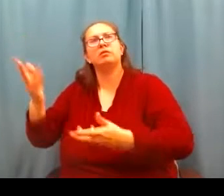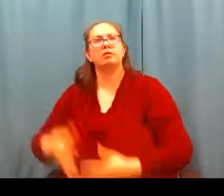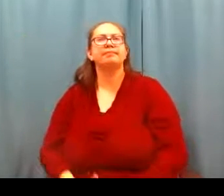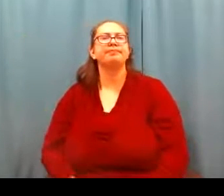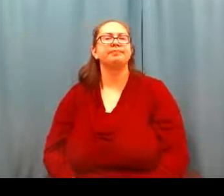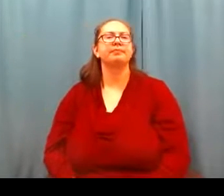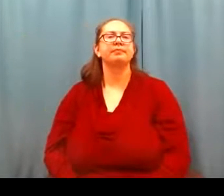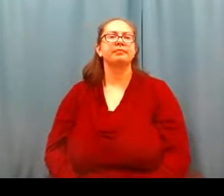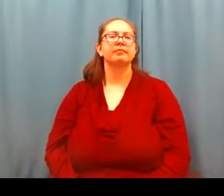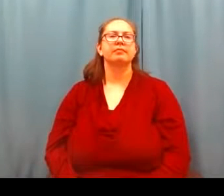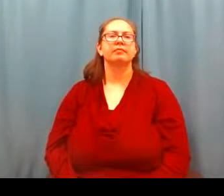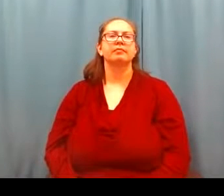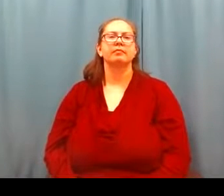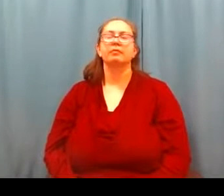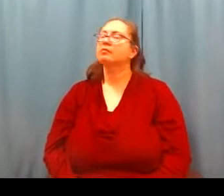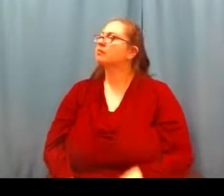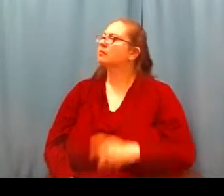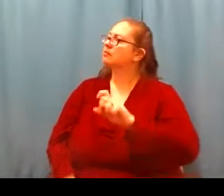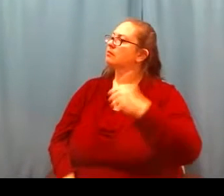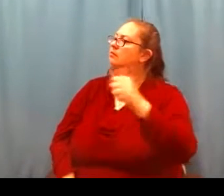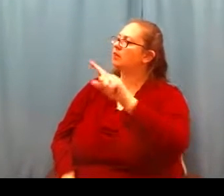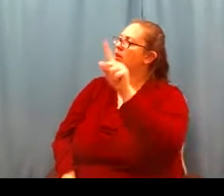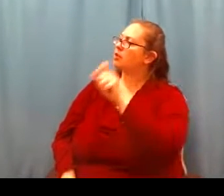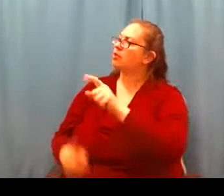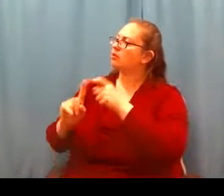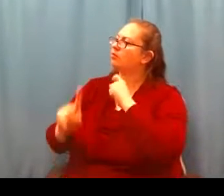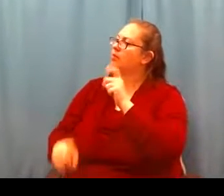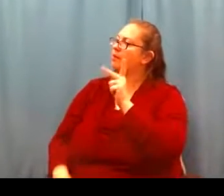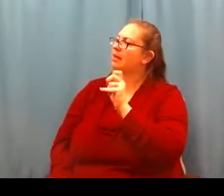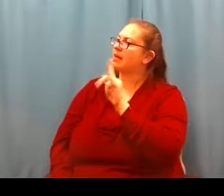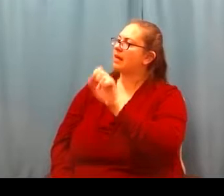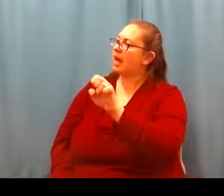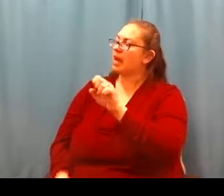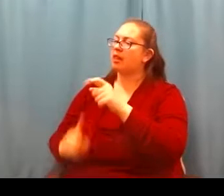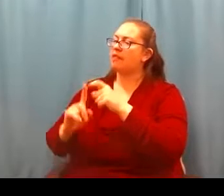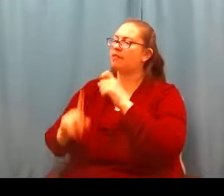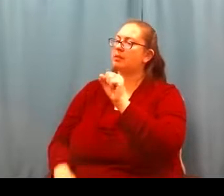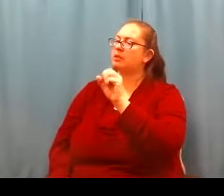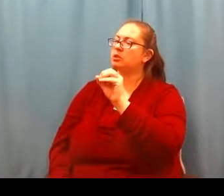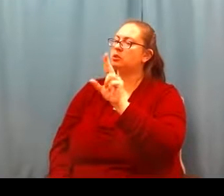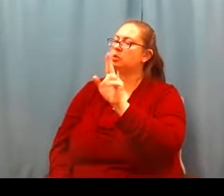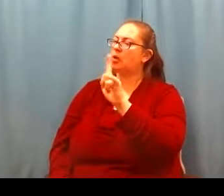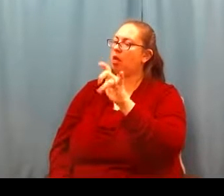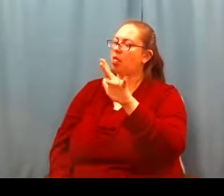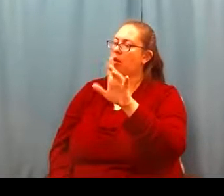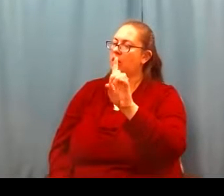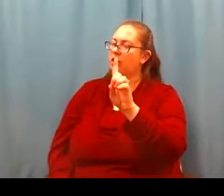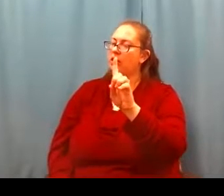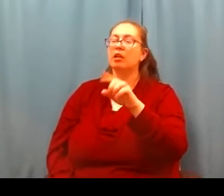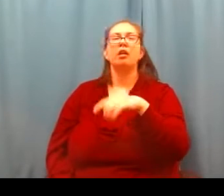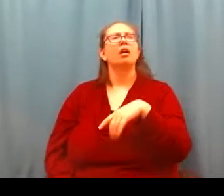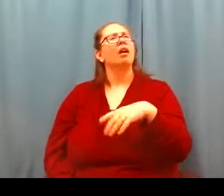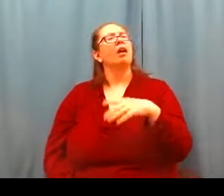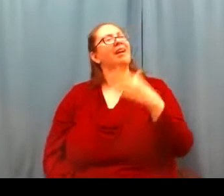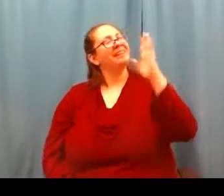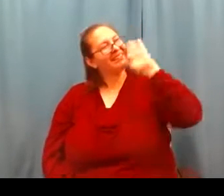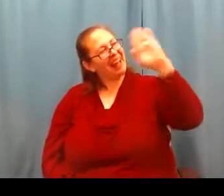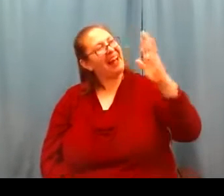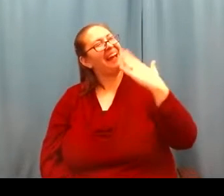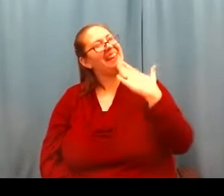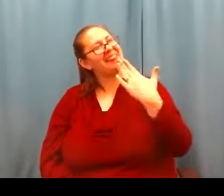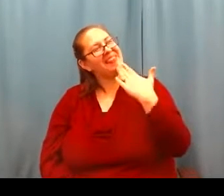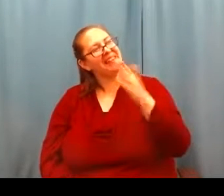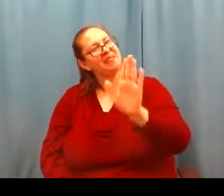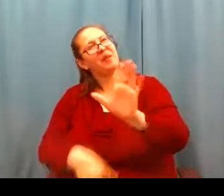Thank you, Mayor. We have a question from Kyle of Soulard. Hi, Kyle. Kyle says, hello, Mayor. Thank you for the work that you're doing here in St.